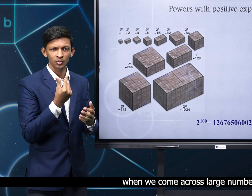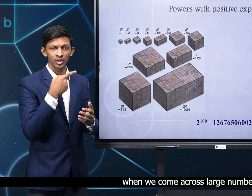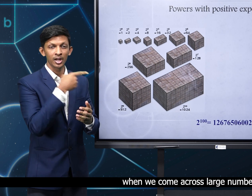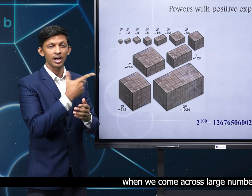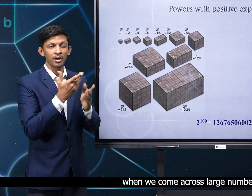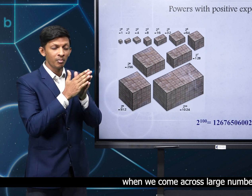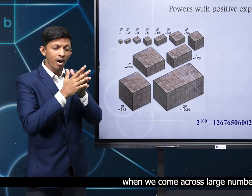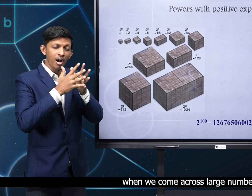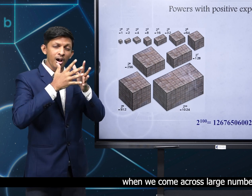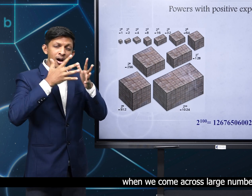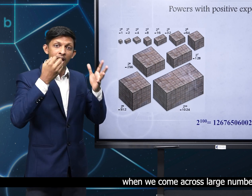numbers.